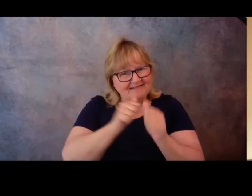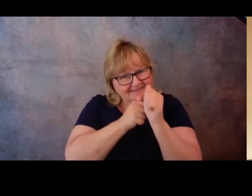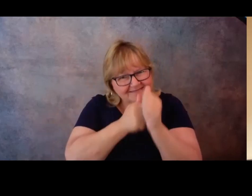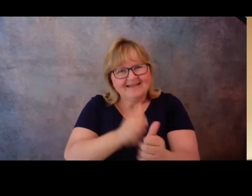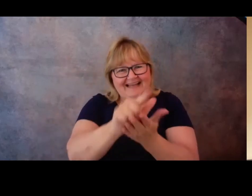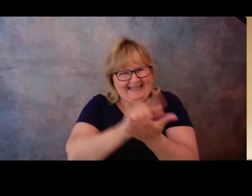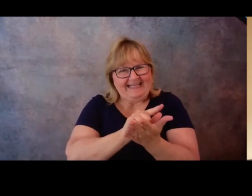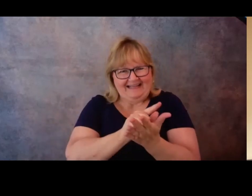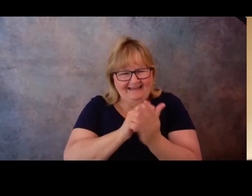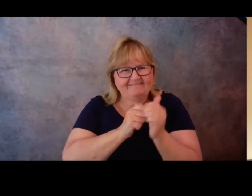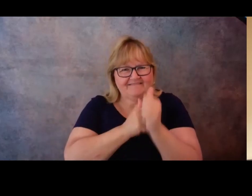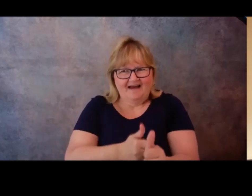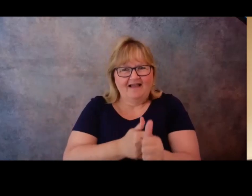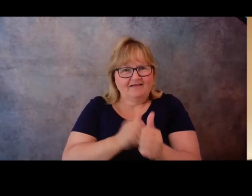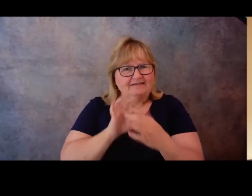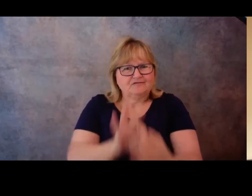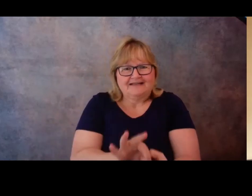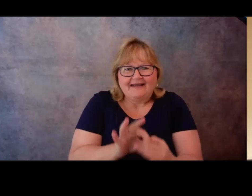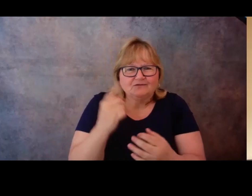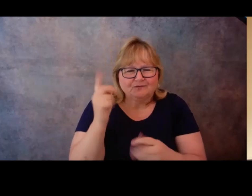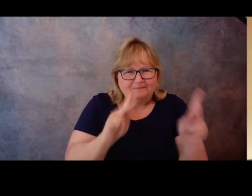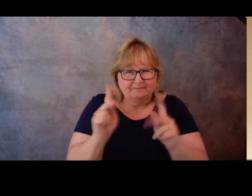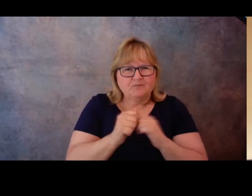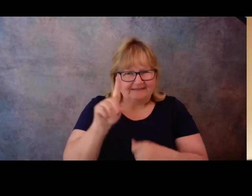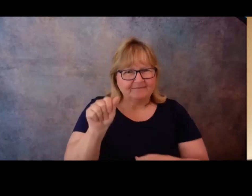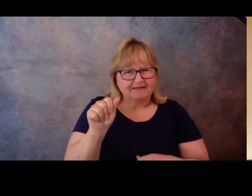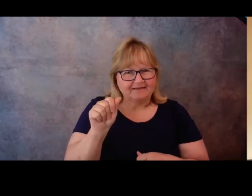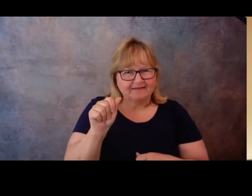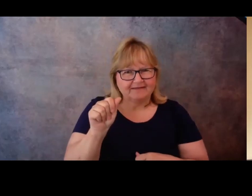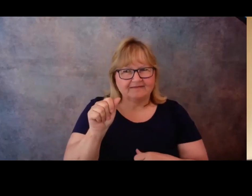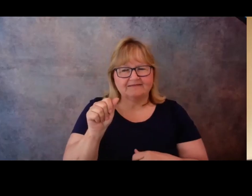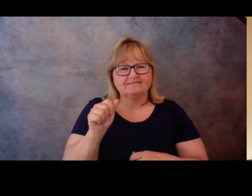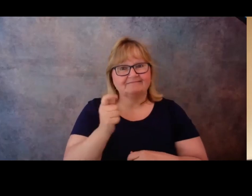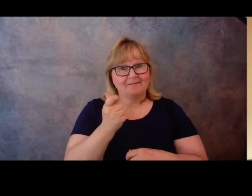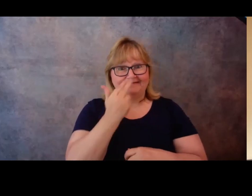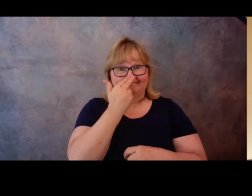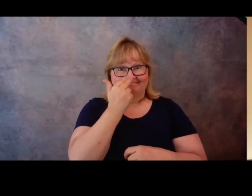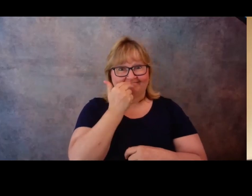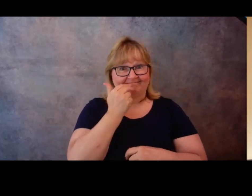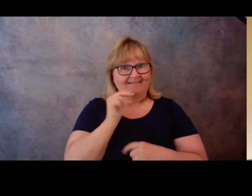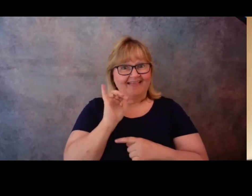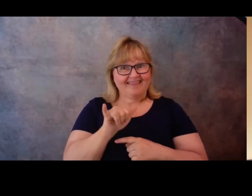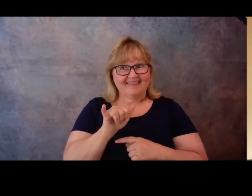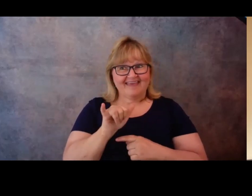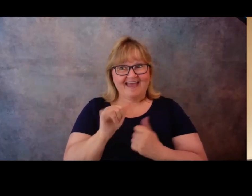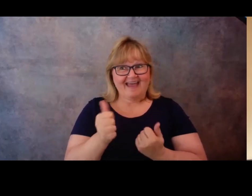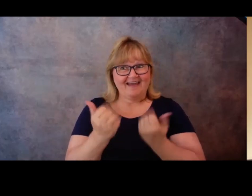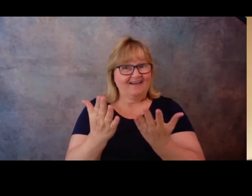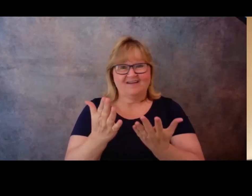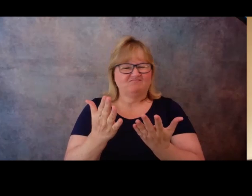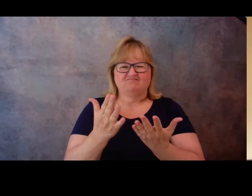on the rights of persons with disabilities. Funnily enough, that resolution was